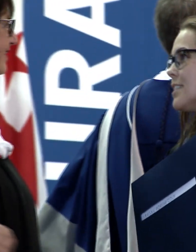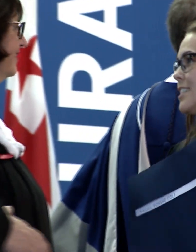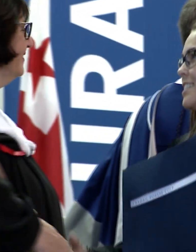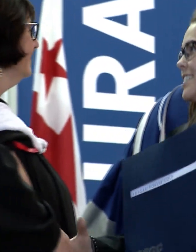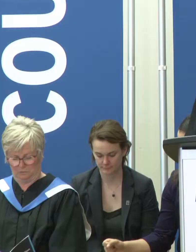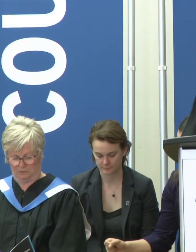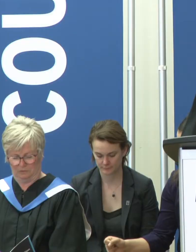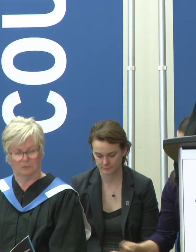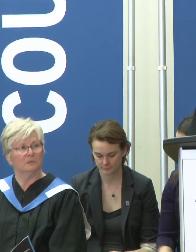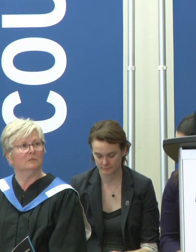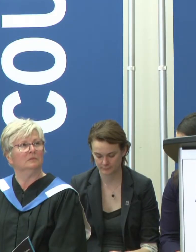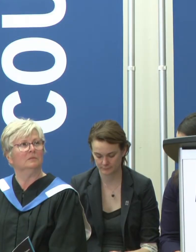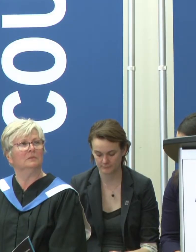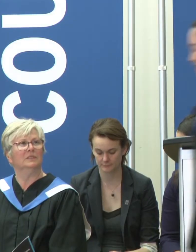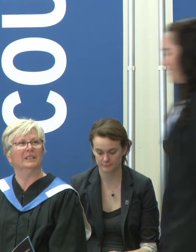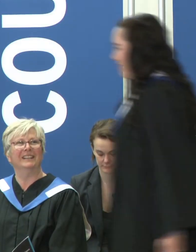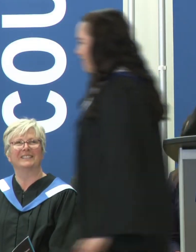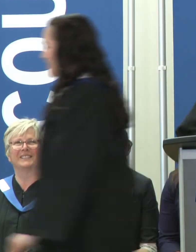Candace Denny.